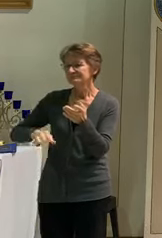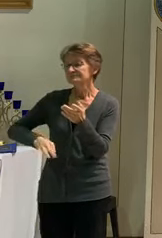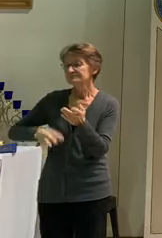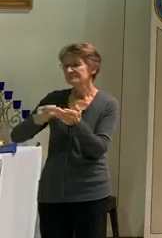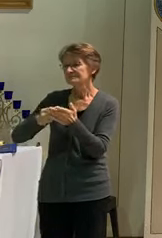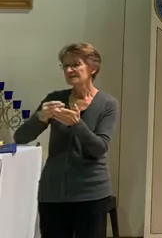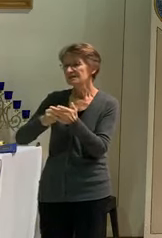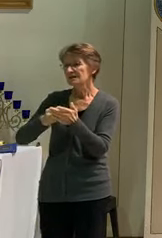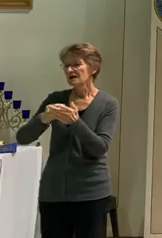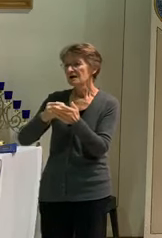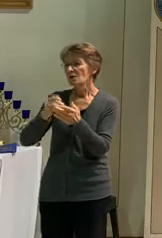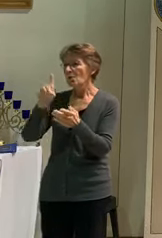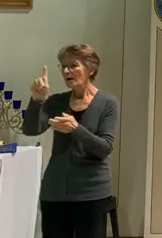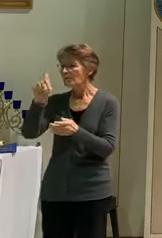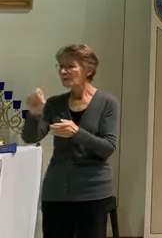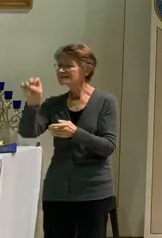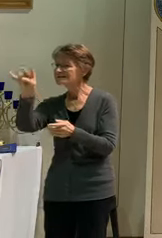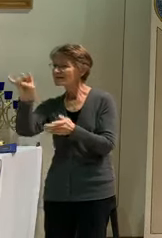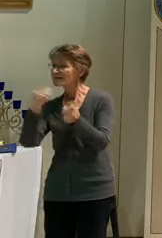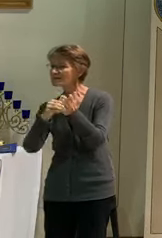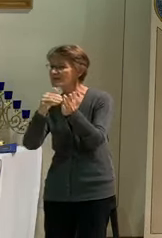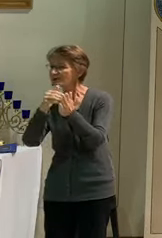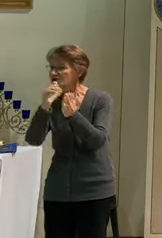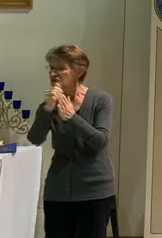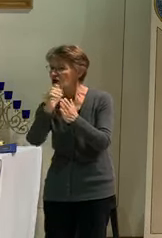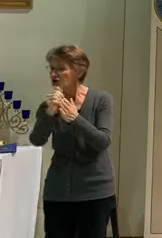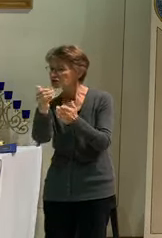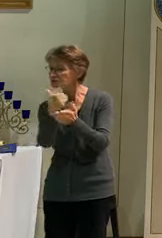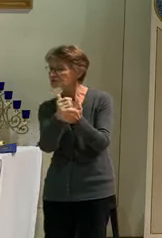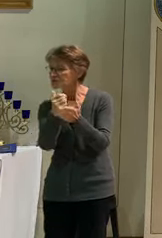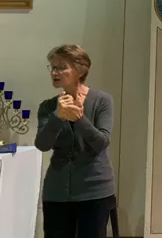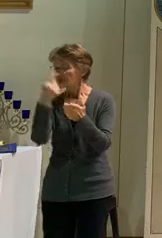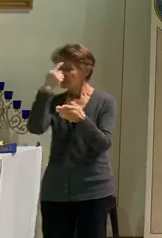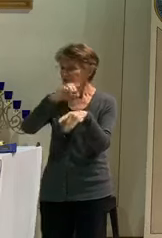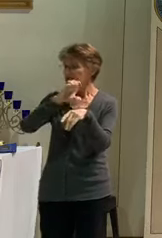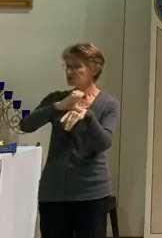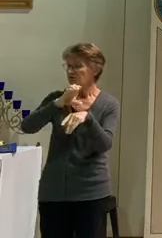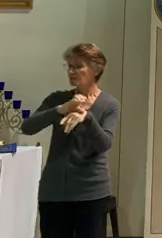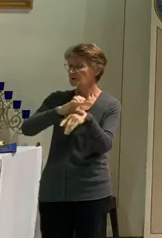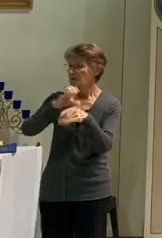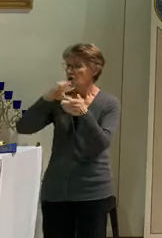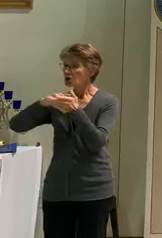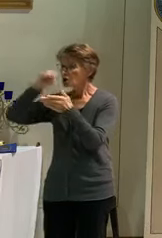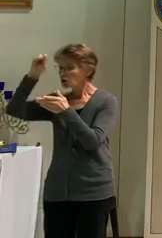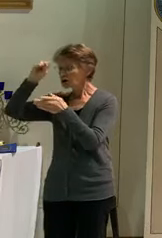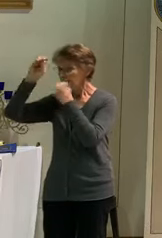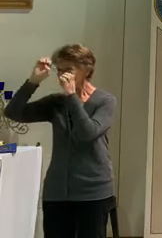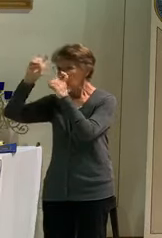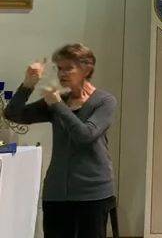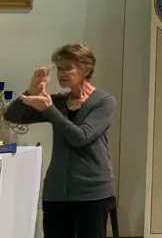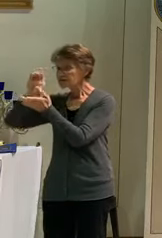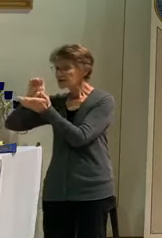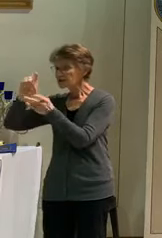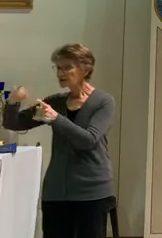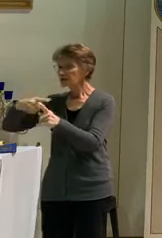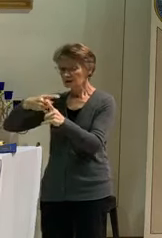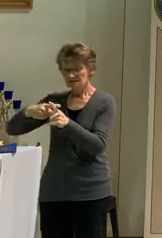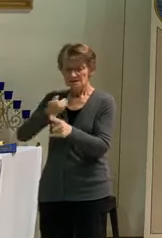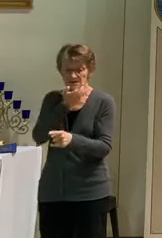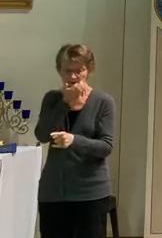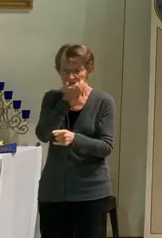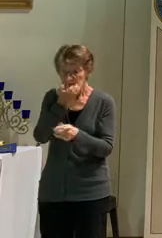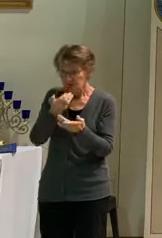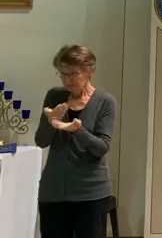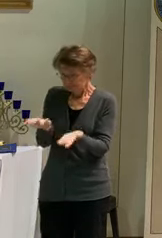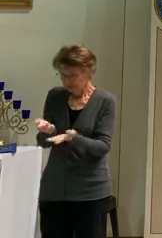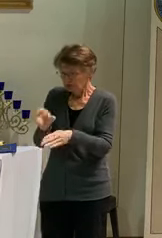an additional $1.7 million for the chapel, learning and resource center, carpet in the